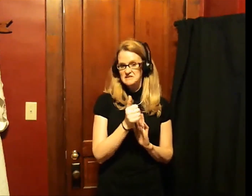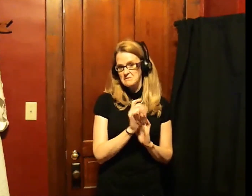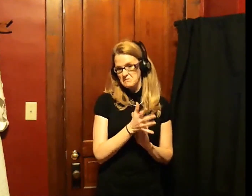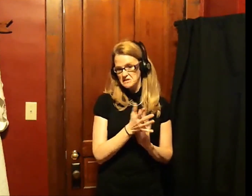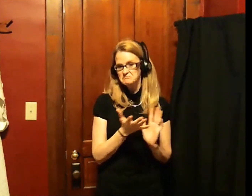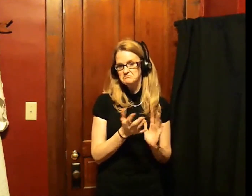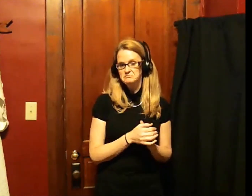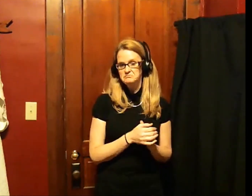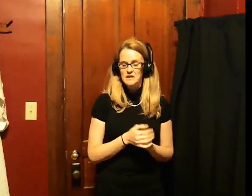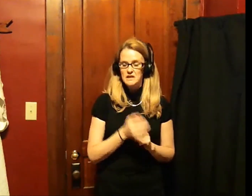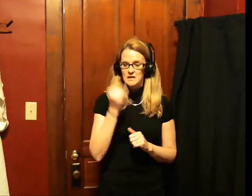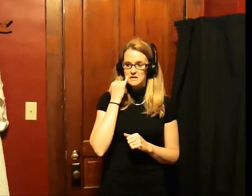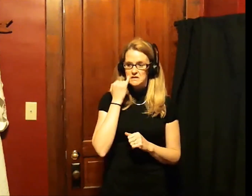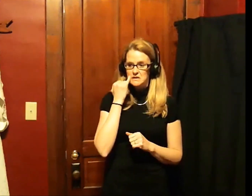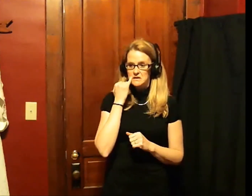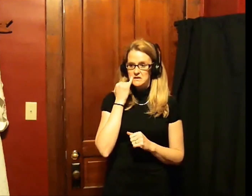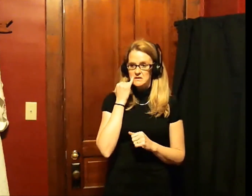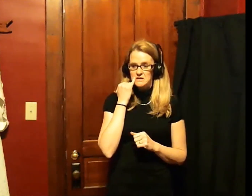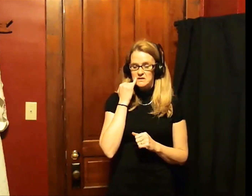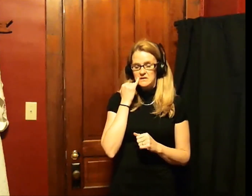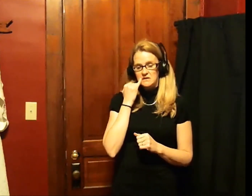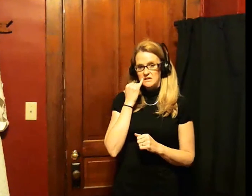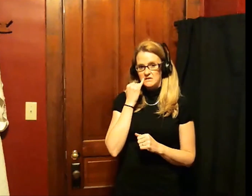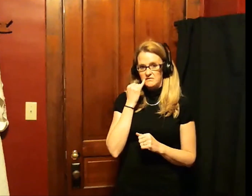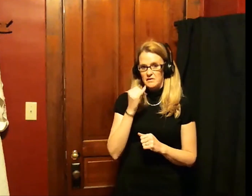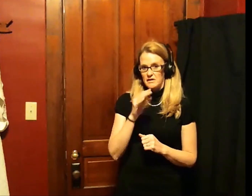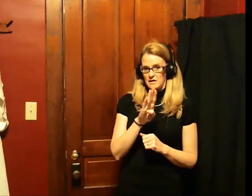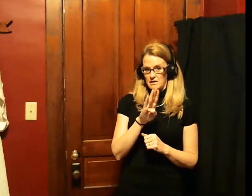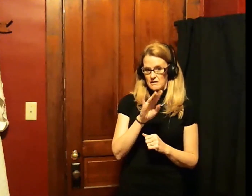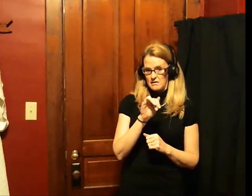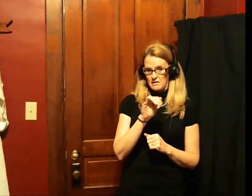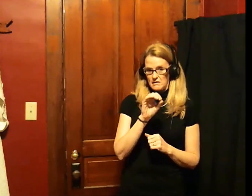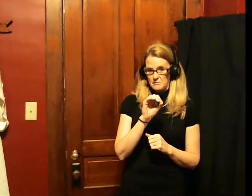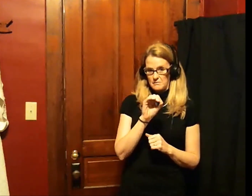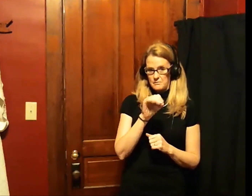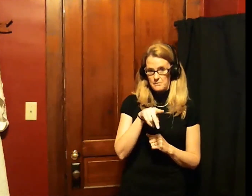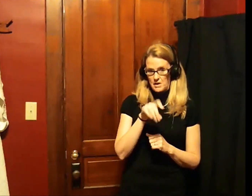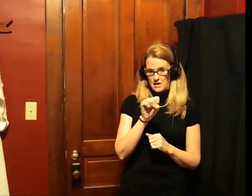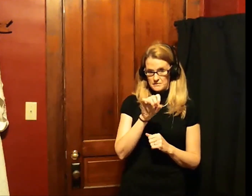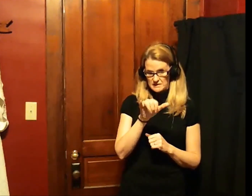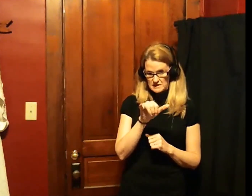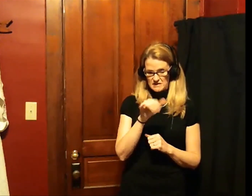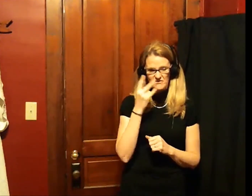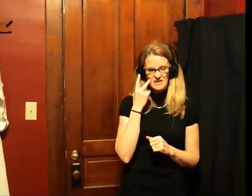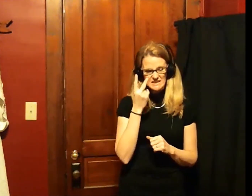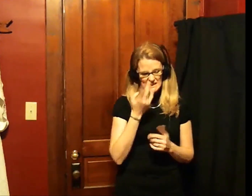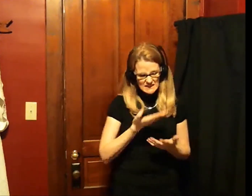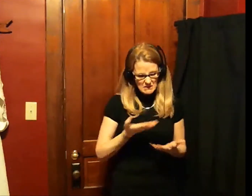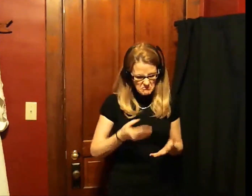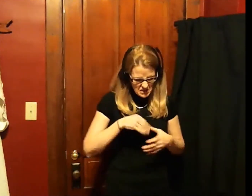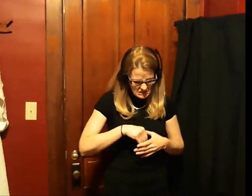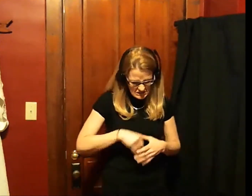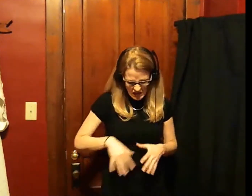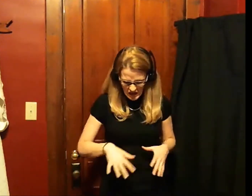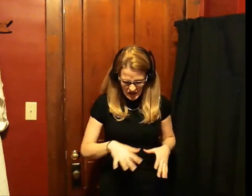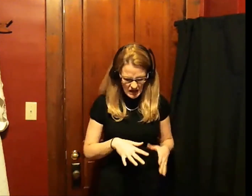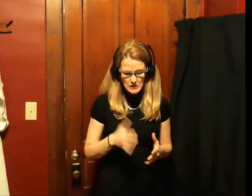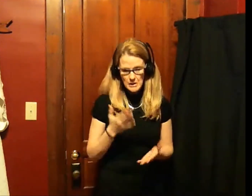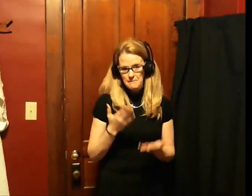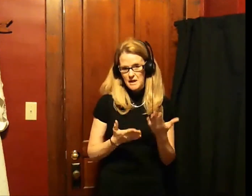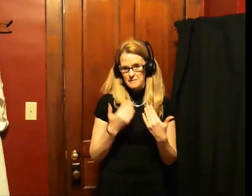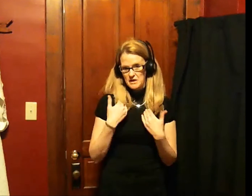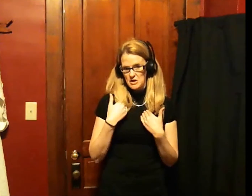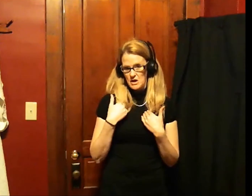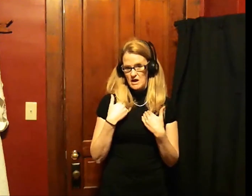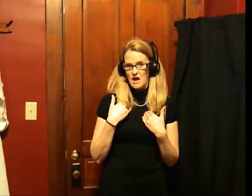5 and 10 minutes. And if the doctor takes any biopsies, if he gets in your esophagus or stomach, sees some